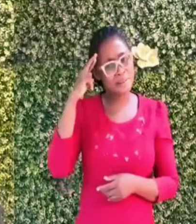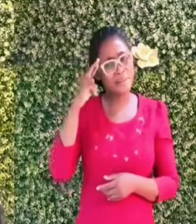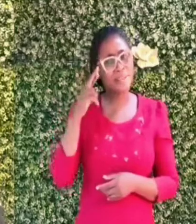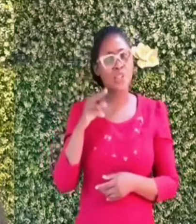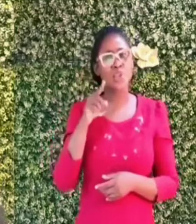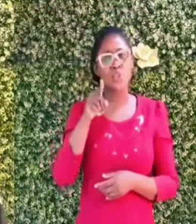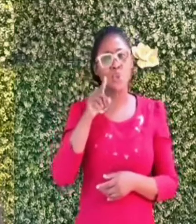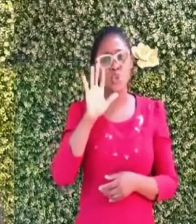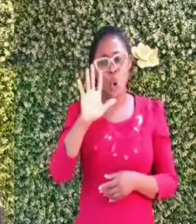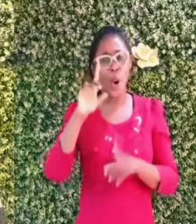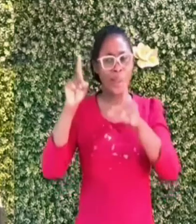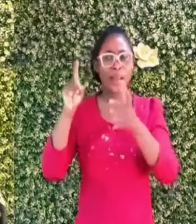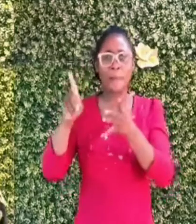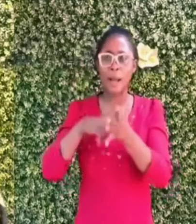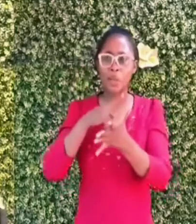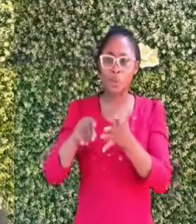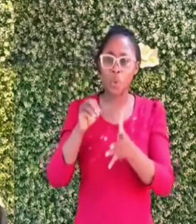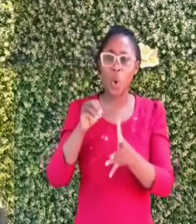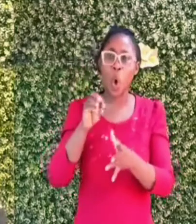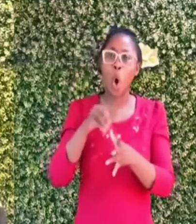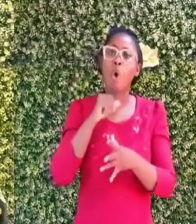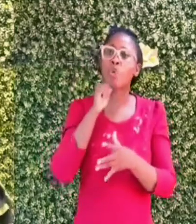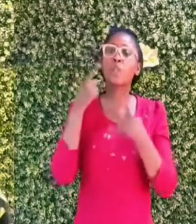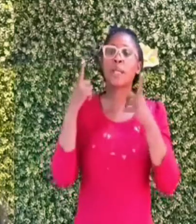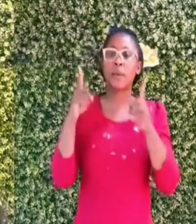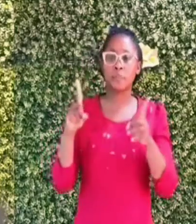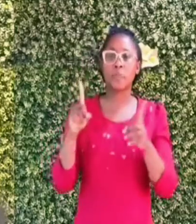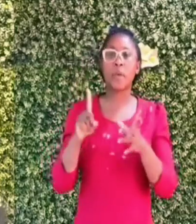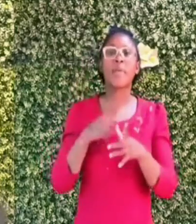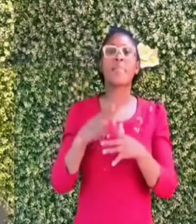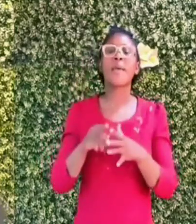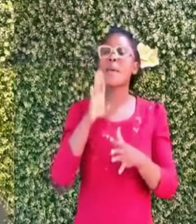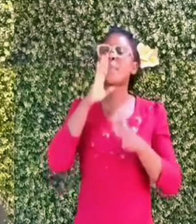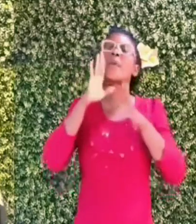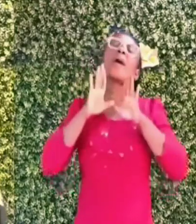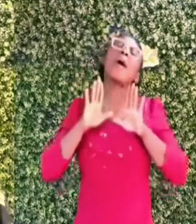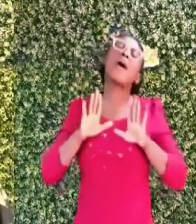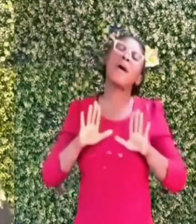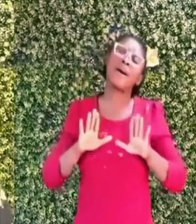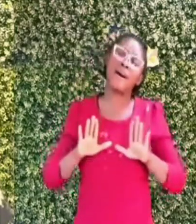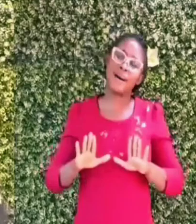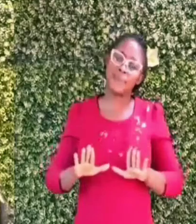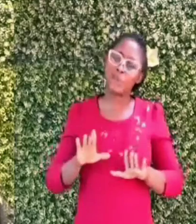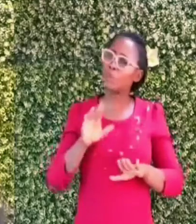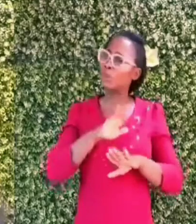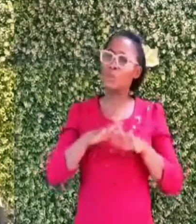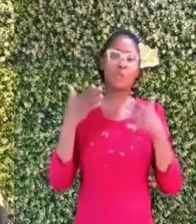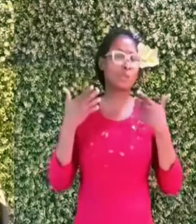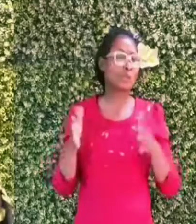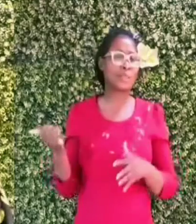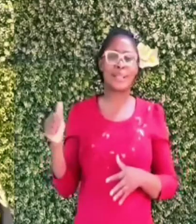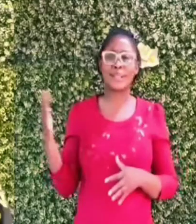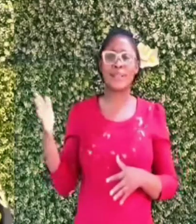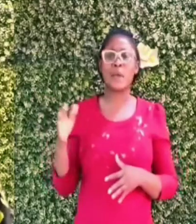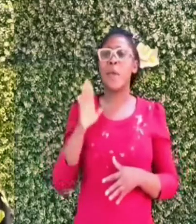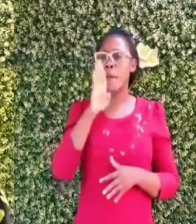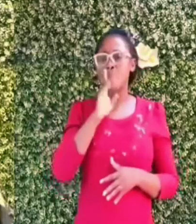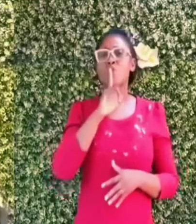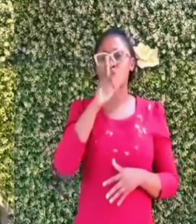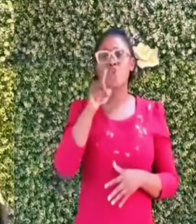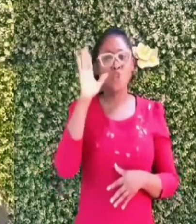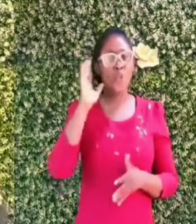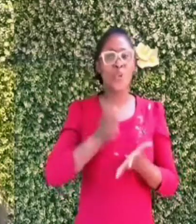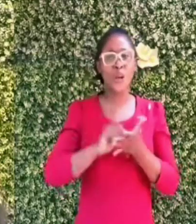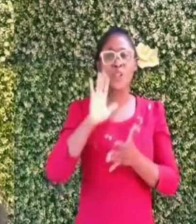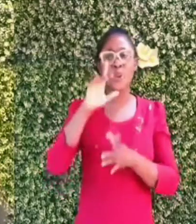is cancelled or cannot hold, then be calm. You lose nothing. Be sure you'll be writing